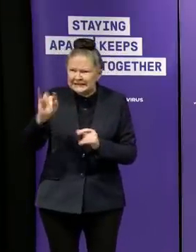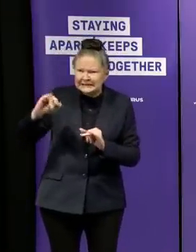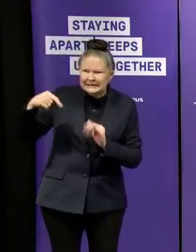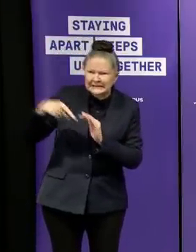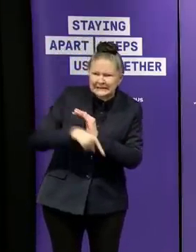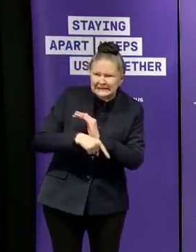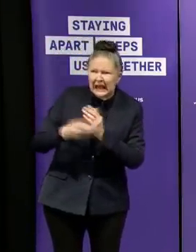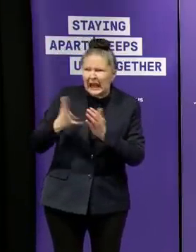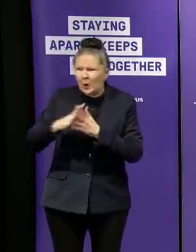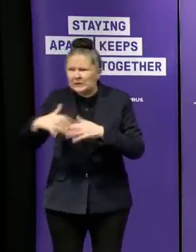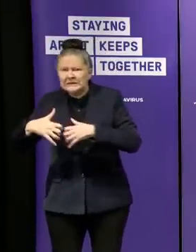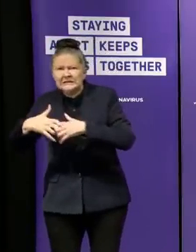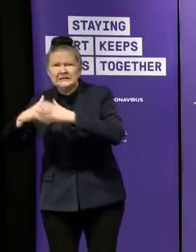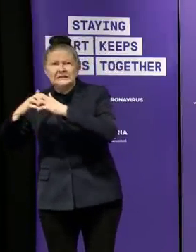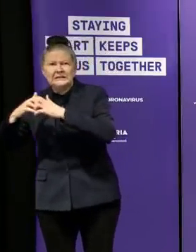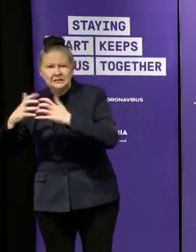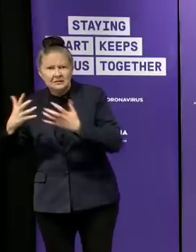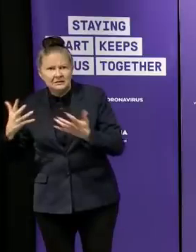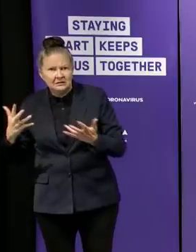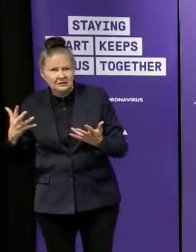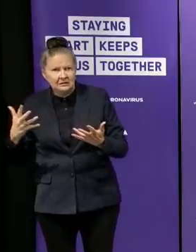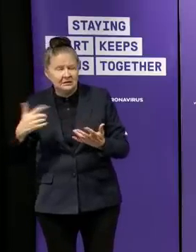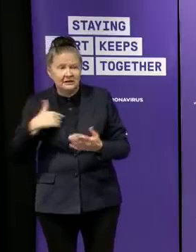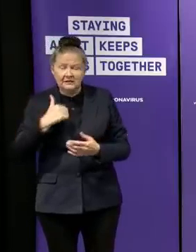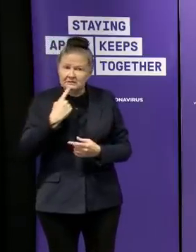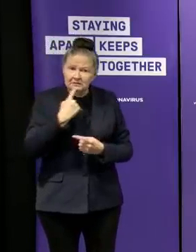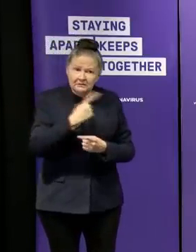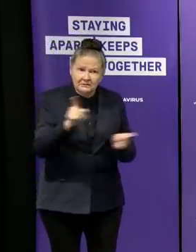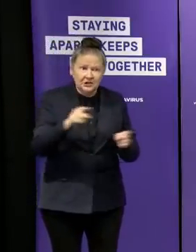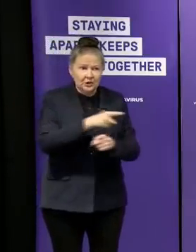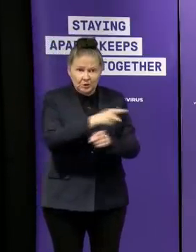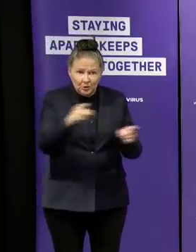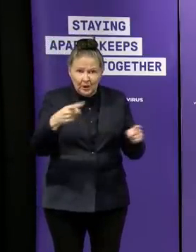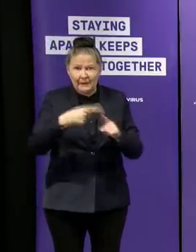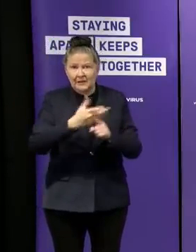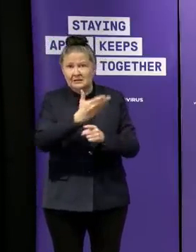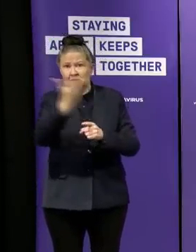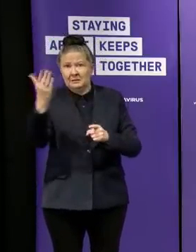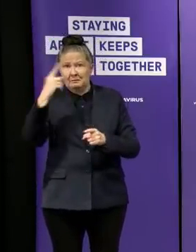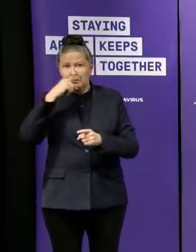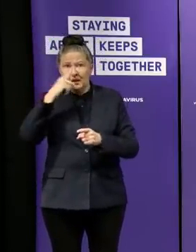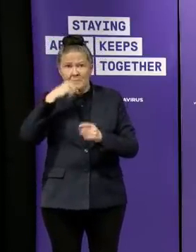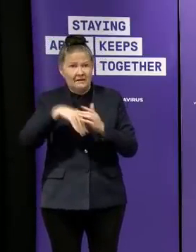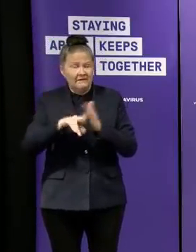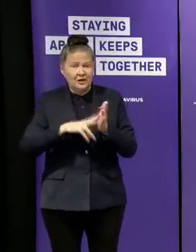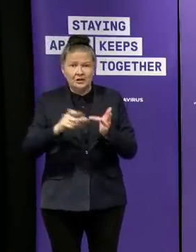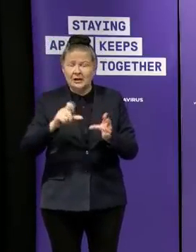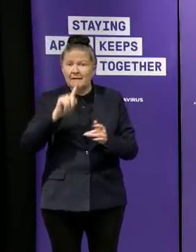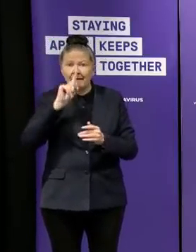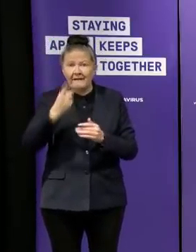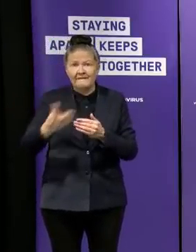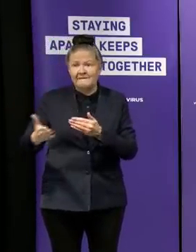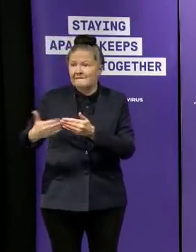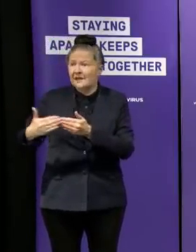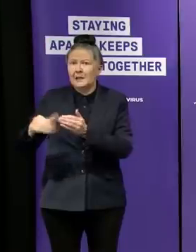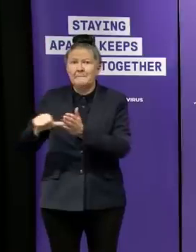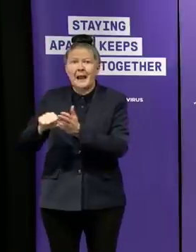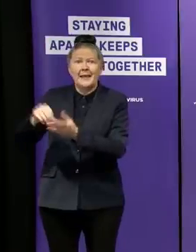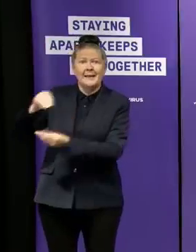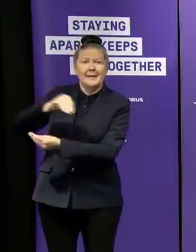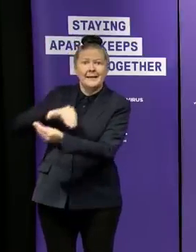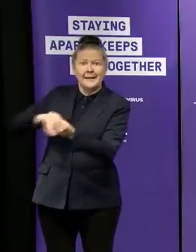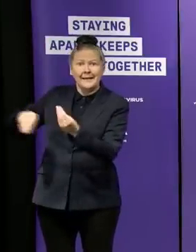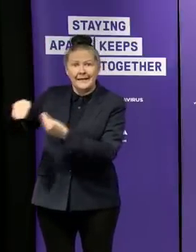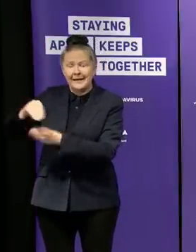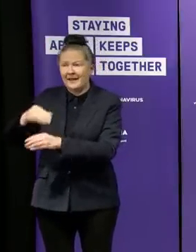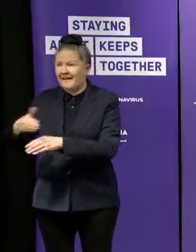said this to you many times, and indeed to all of you, and I'll say it to every Victorian: you can't fix the economy and repair